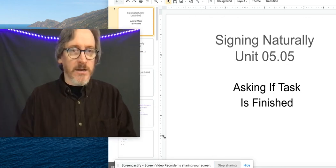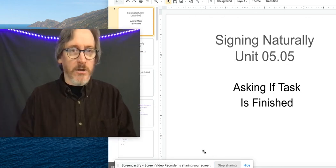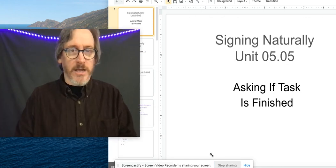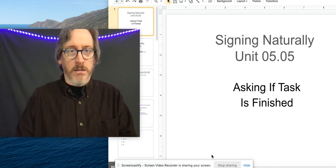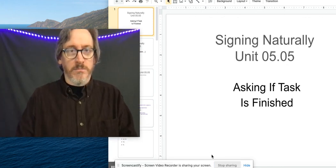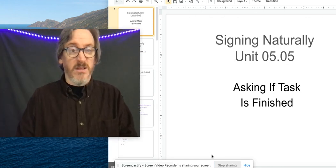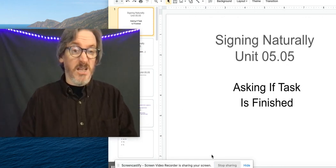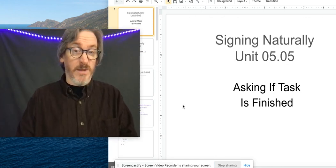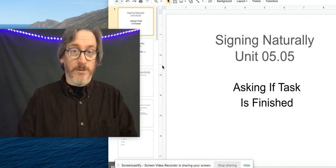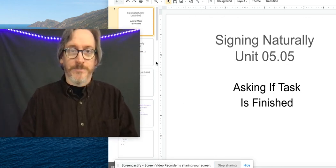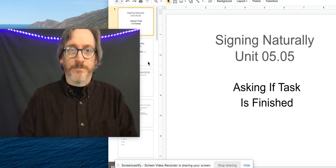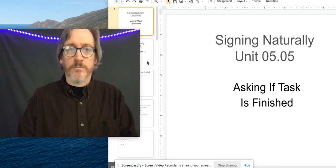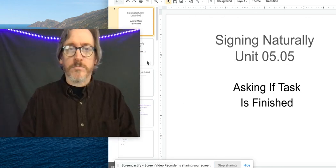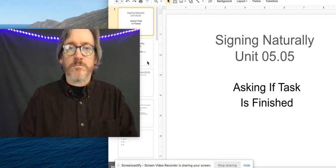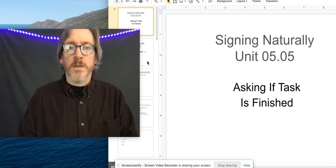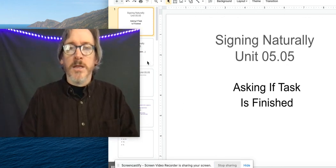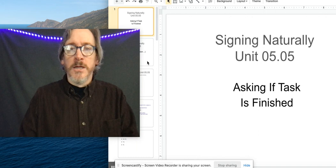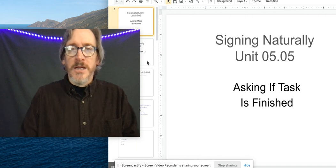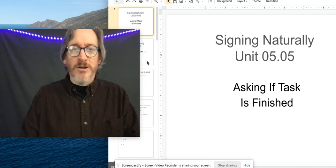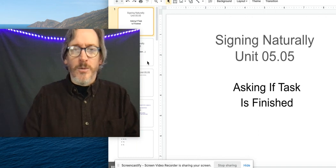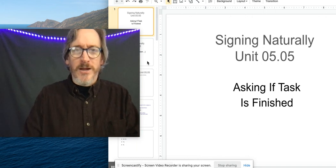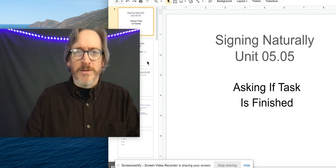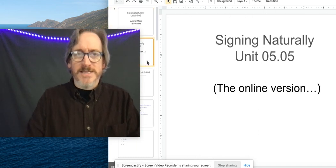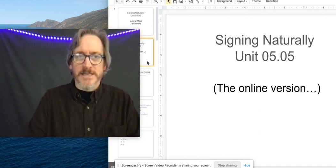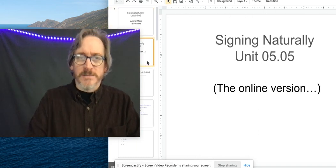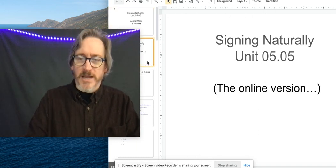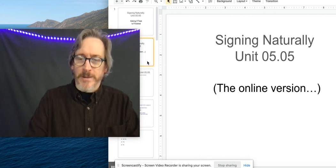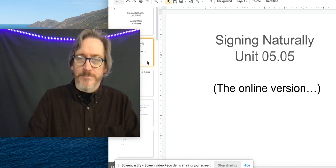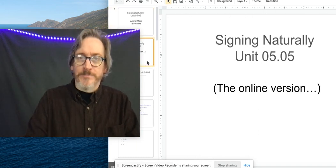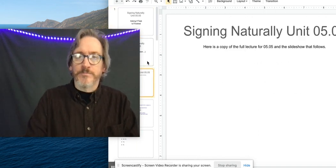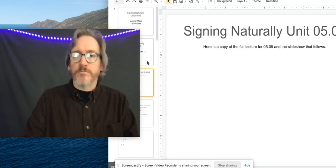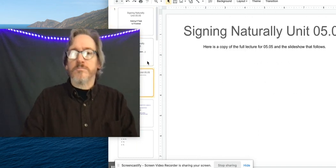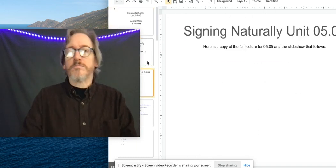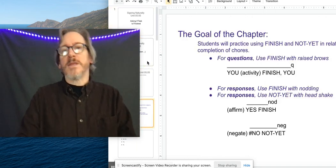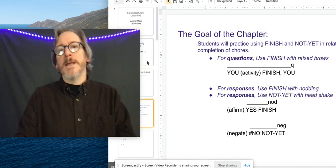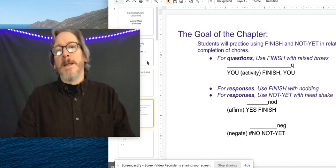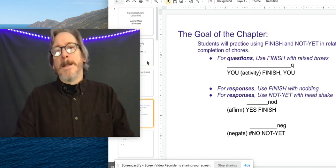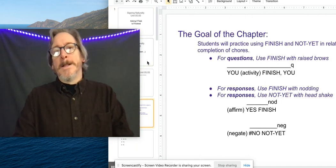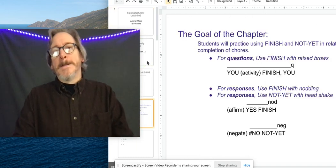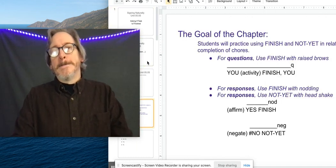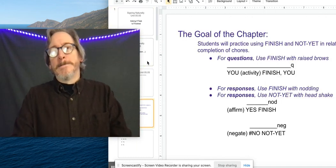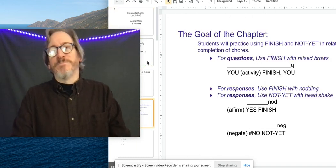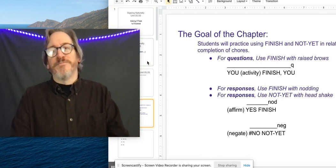Yes, I can. Okay, that's better. I don't know why it resets. Anyway,